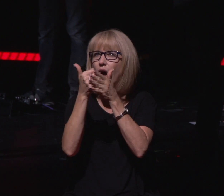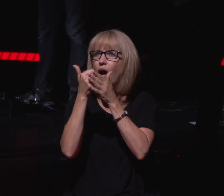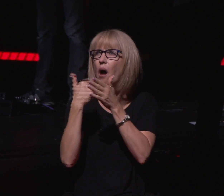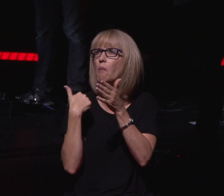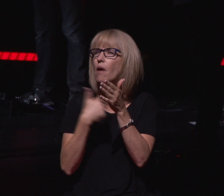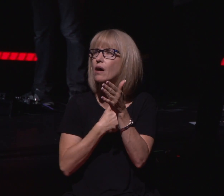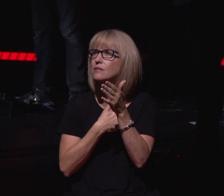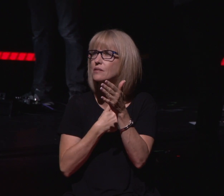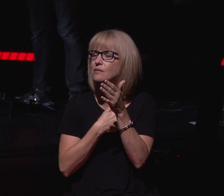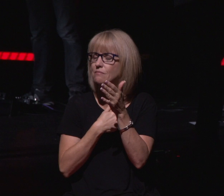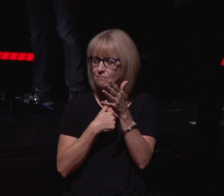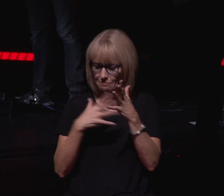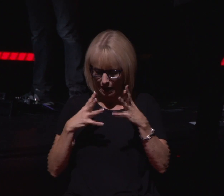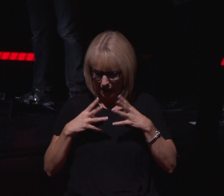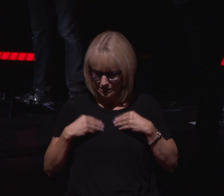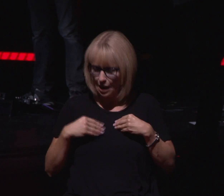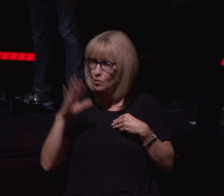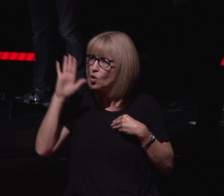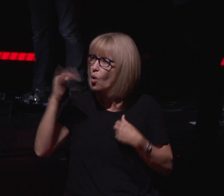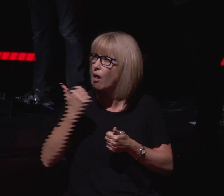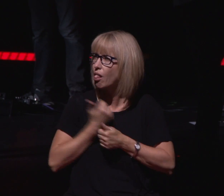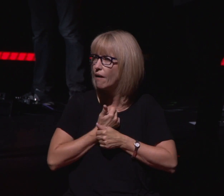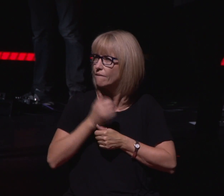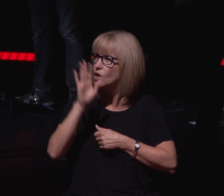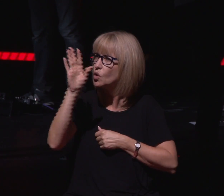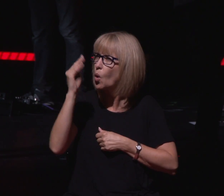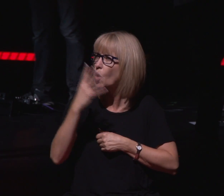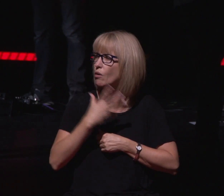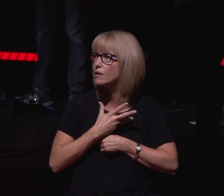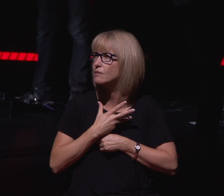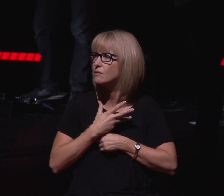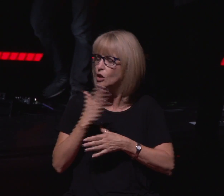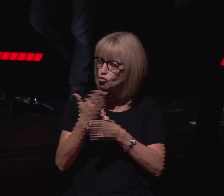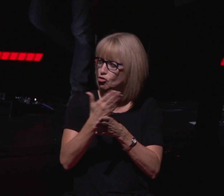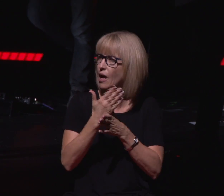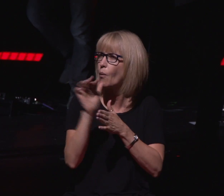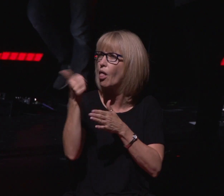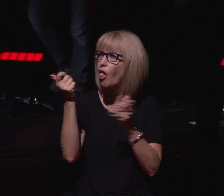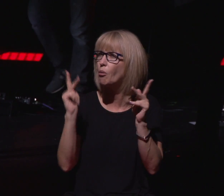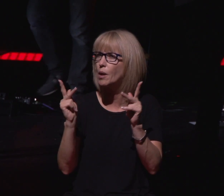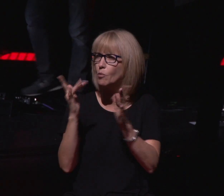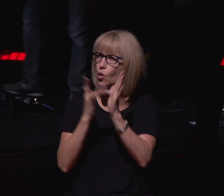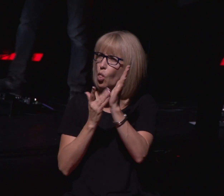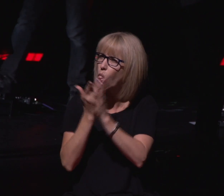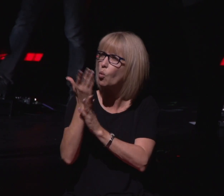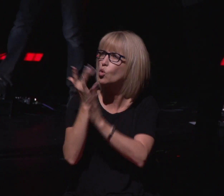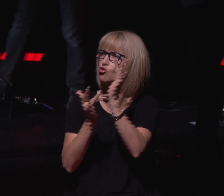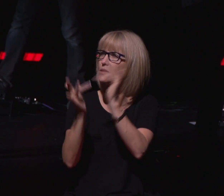your grace today and commit to share that with others. So in Jesus' name.